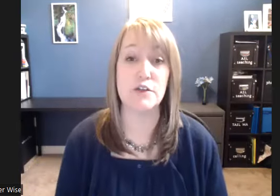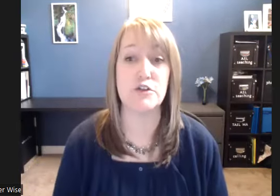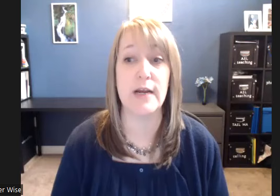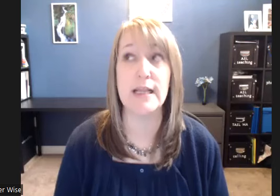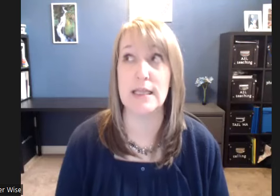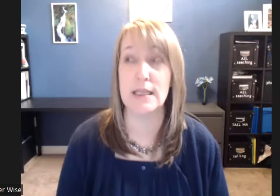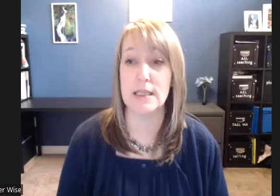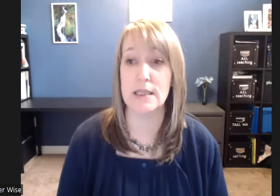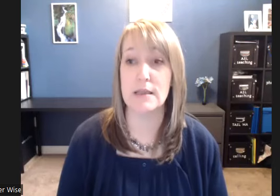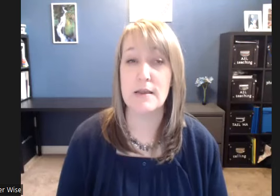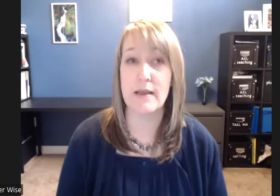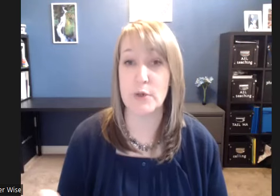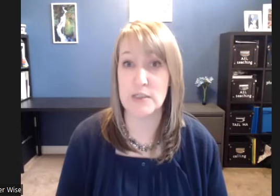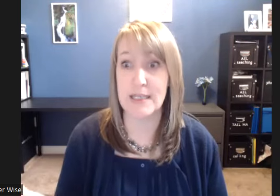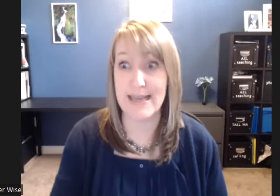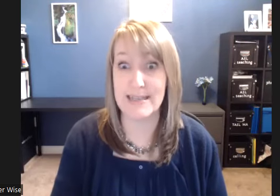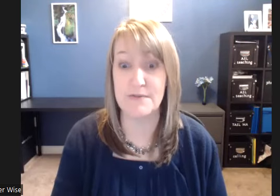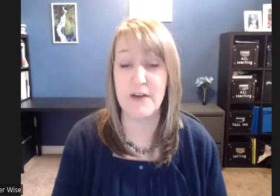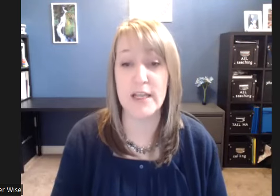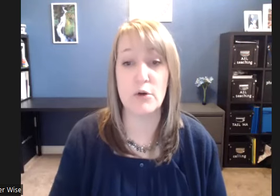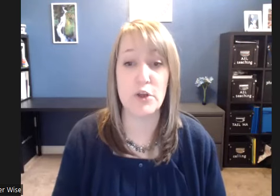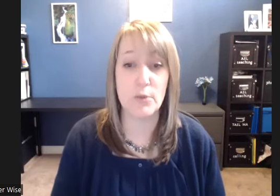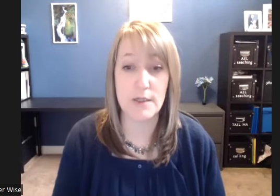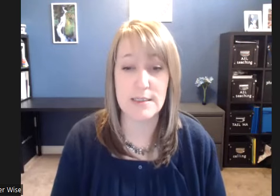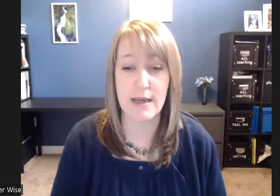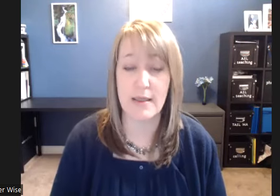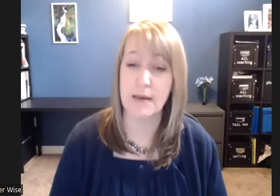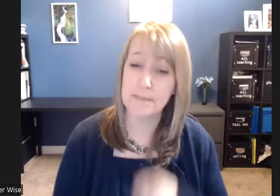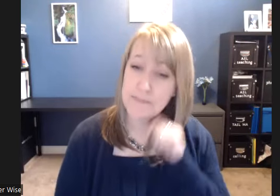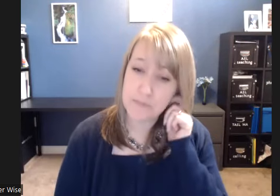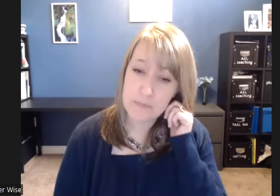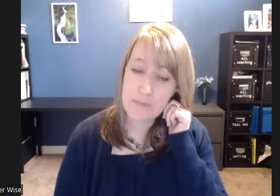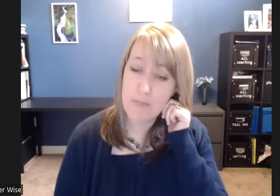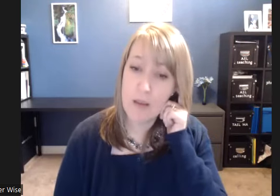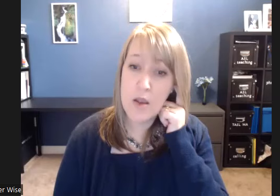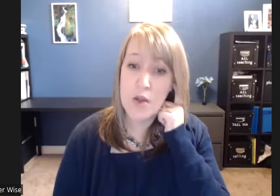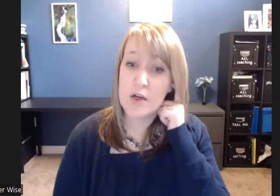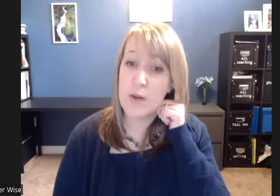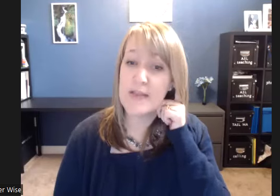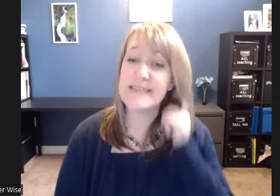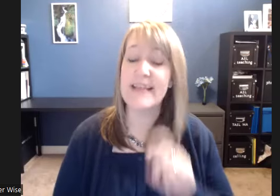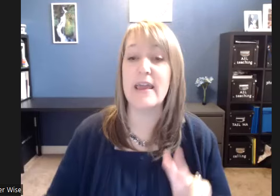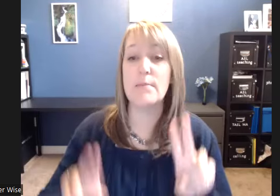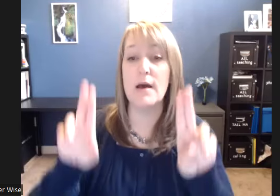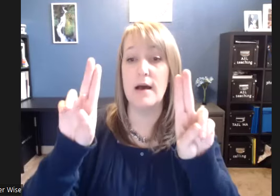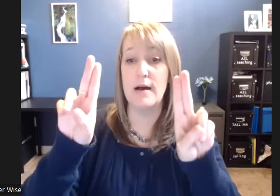character trait, like that person is funny or humorous kind of thing, you're going to want the same